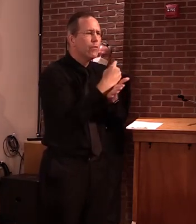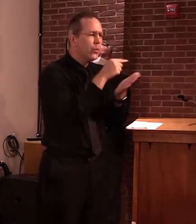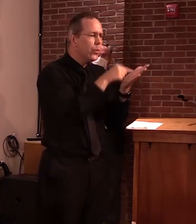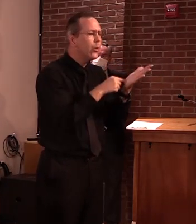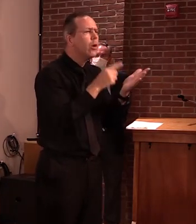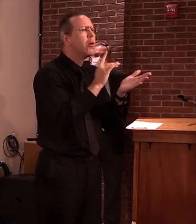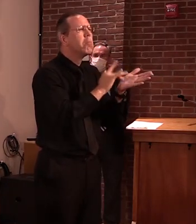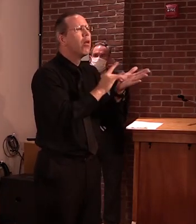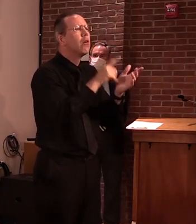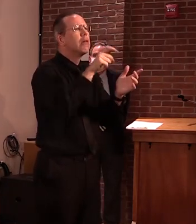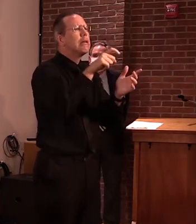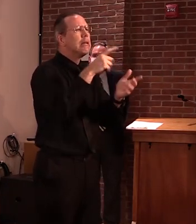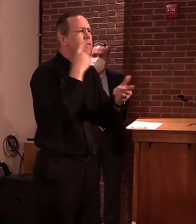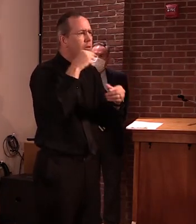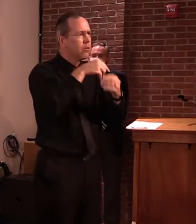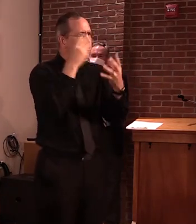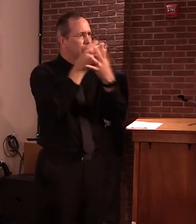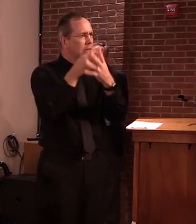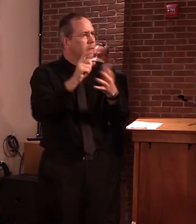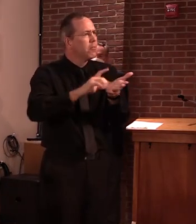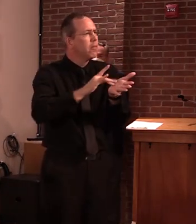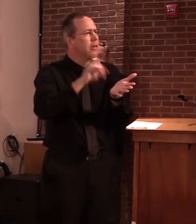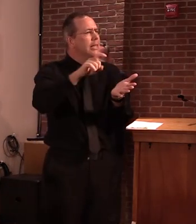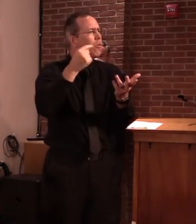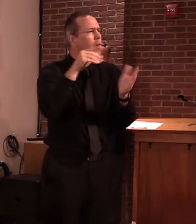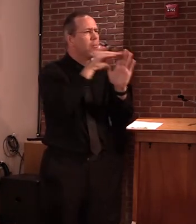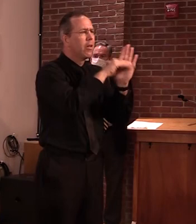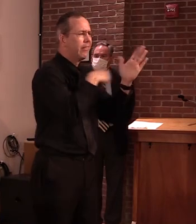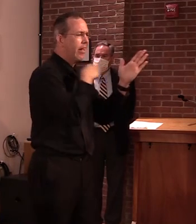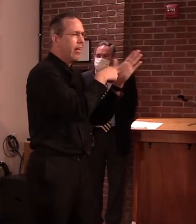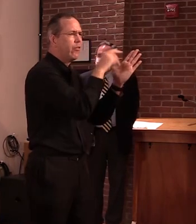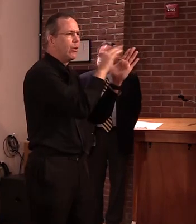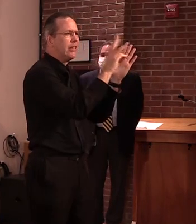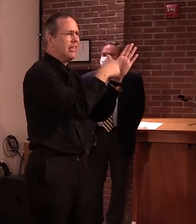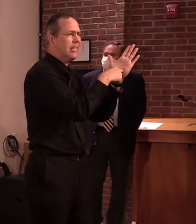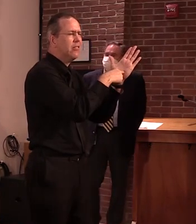six studies, the external studies that I just had mentioned.